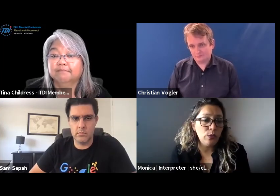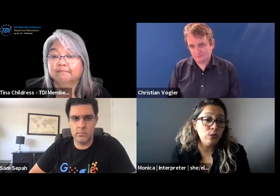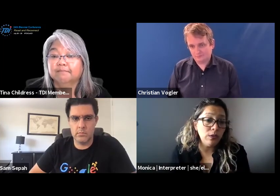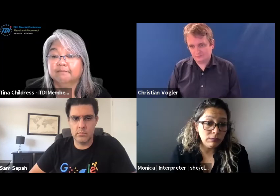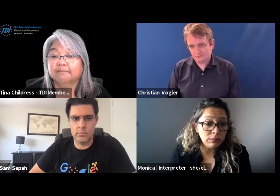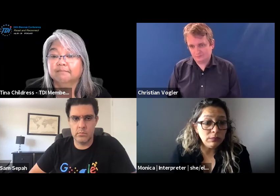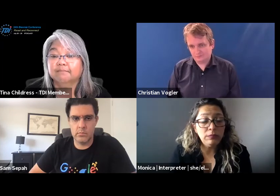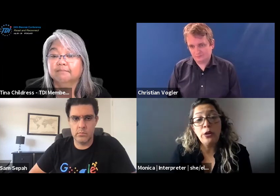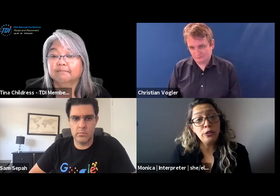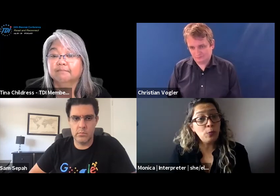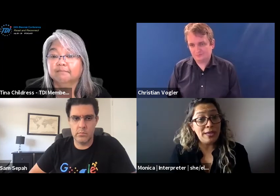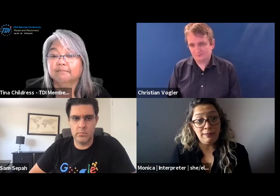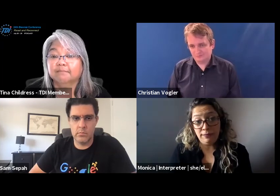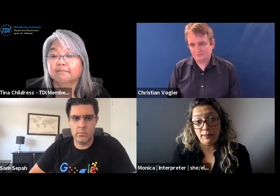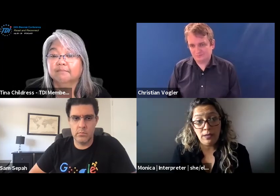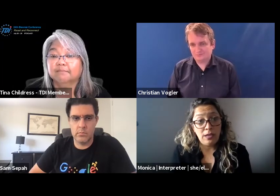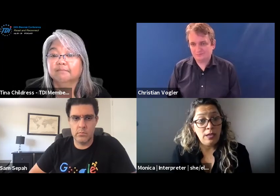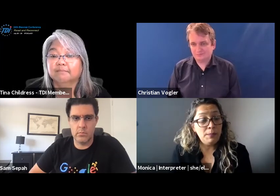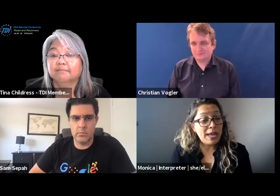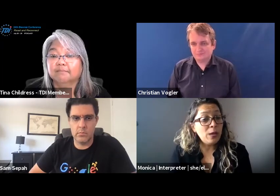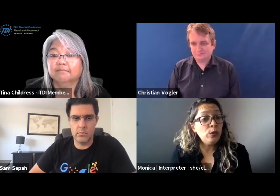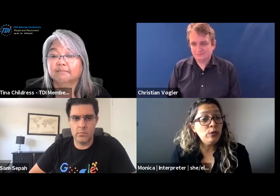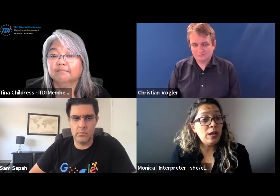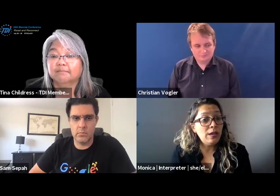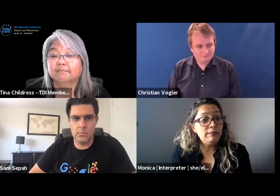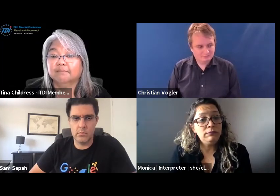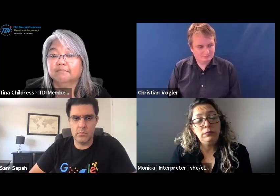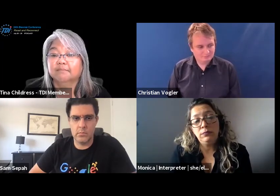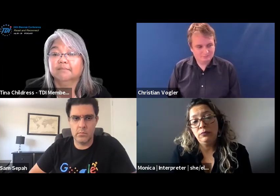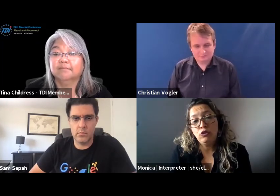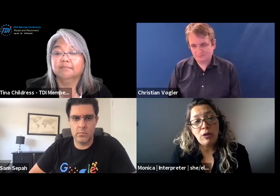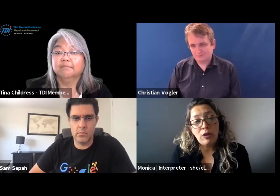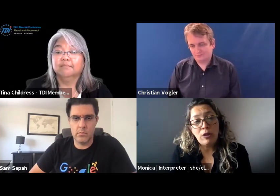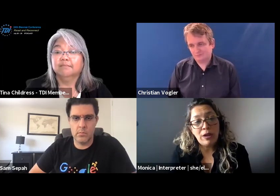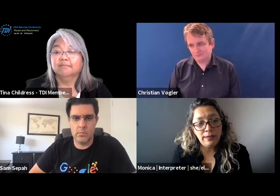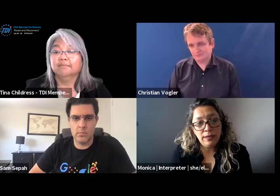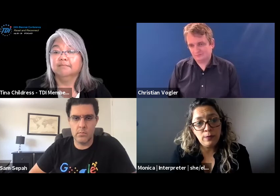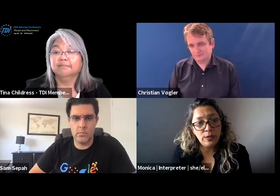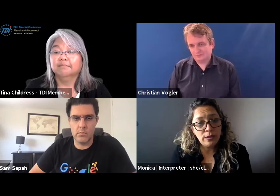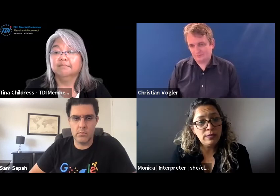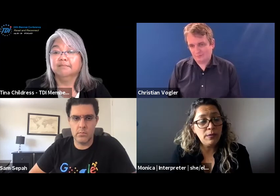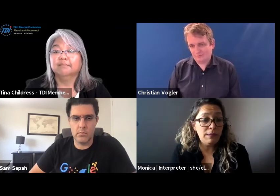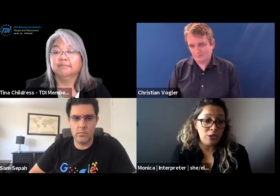So there are so many, but I will try and focus on some of the major